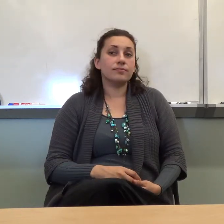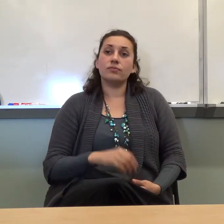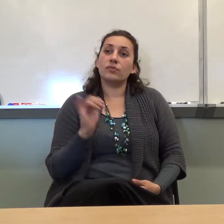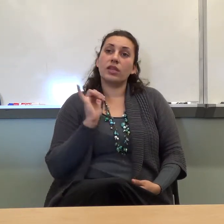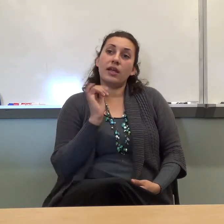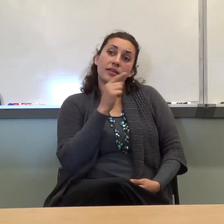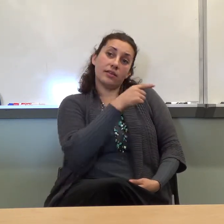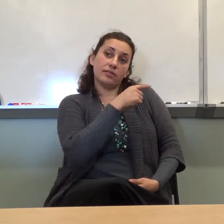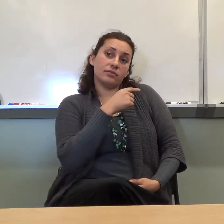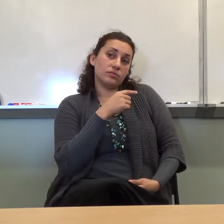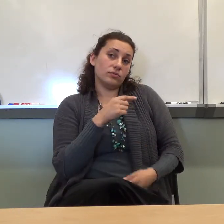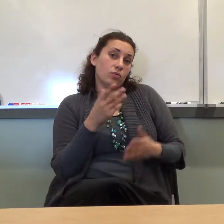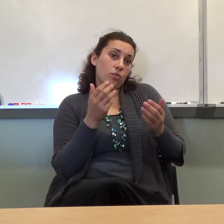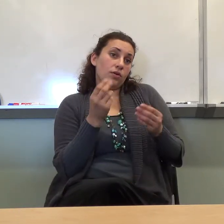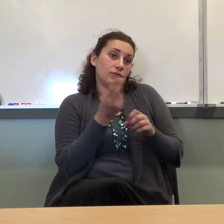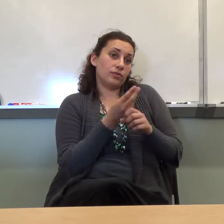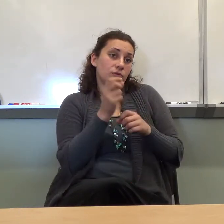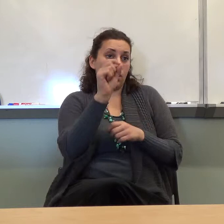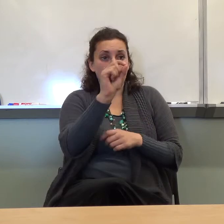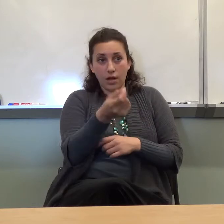write them out with commas.